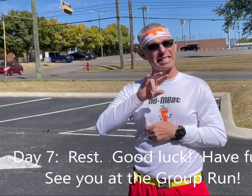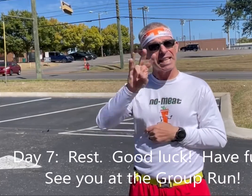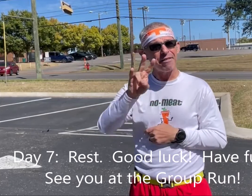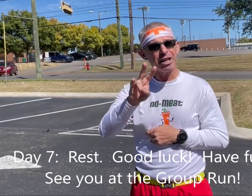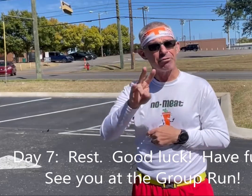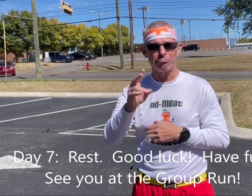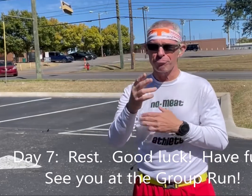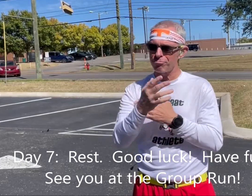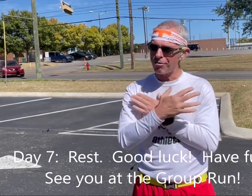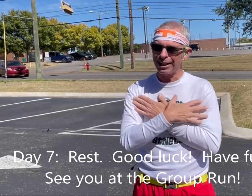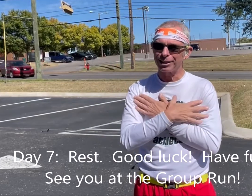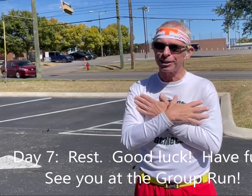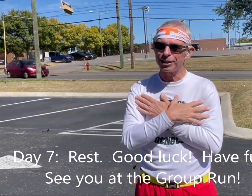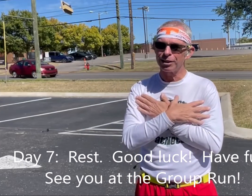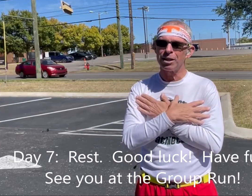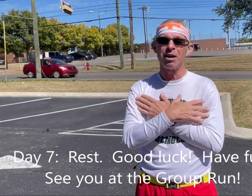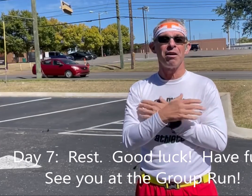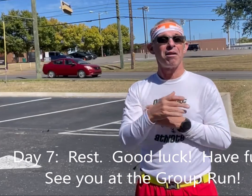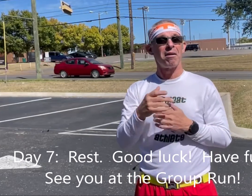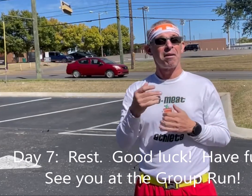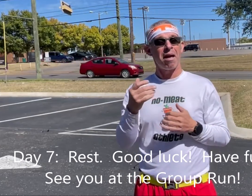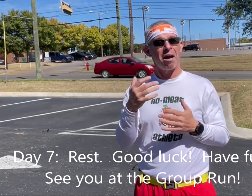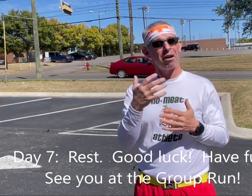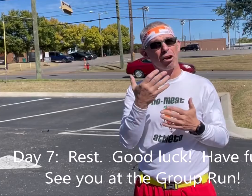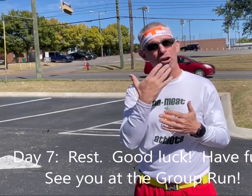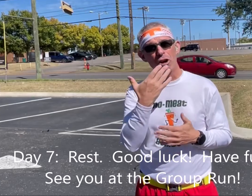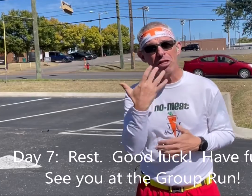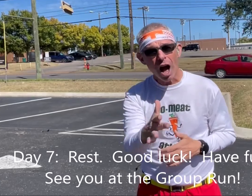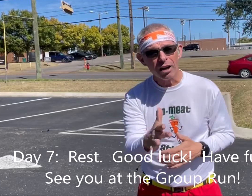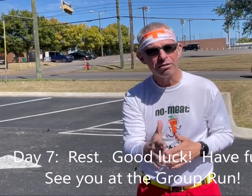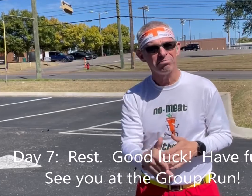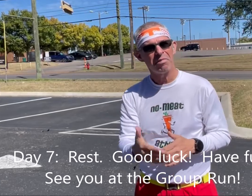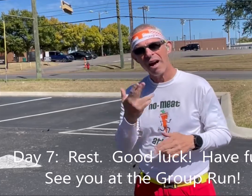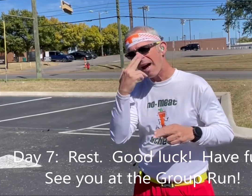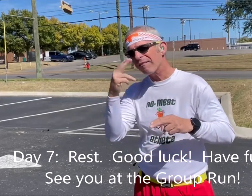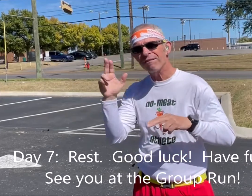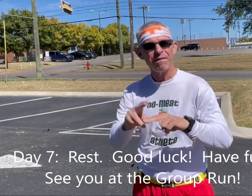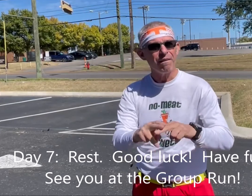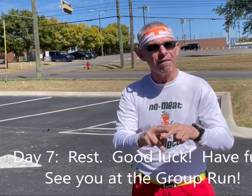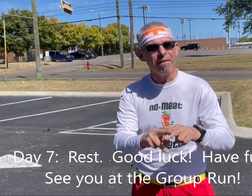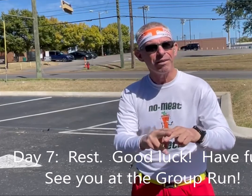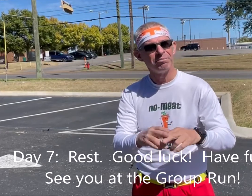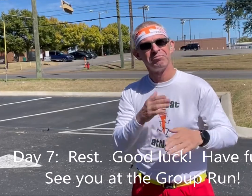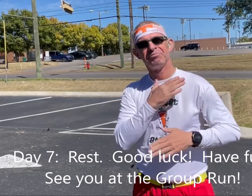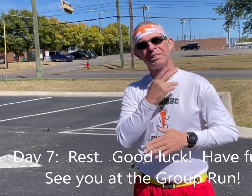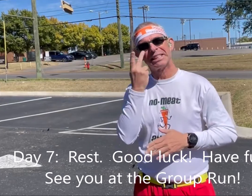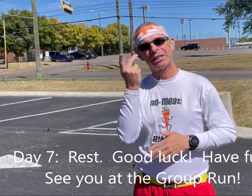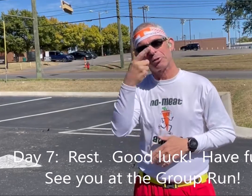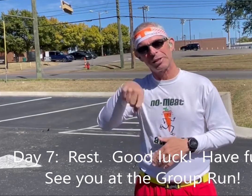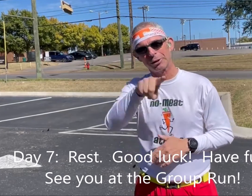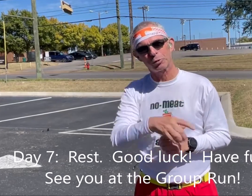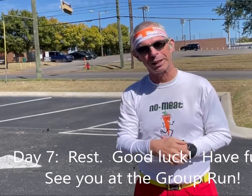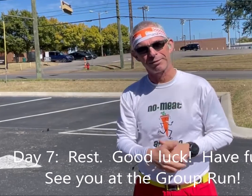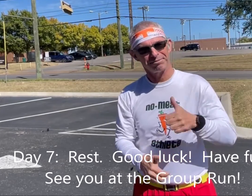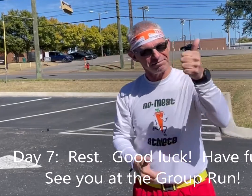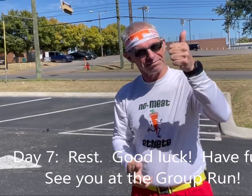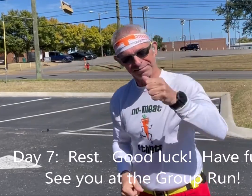Day 7, rest. Good luck, have fun, and see you at the group run.